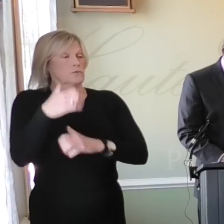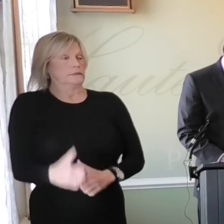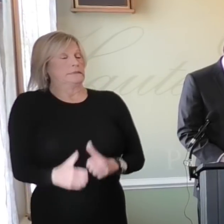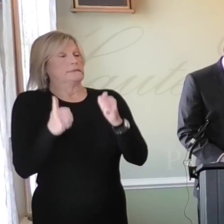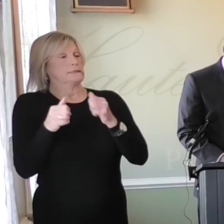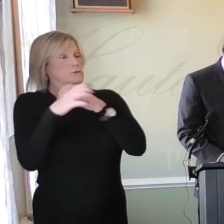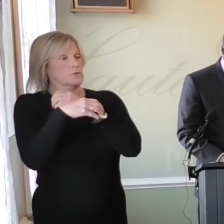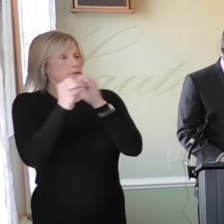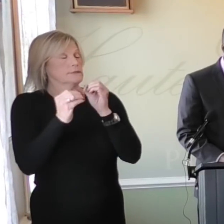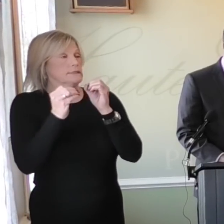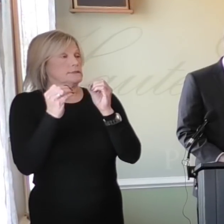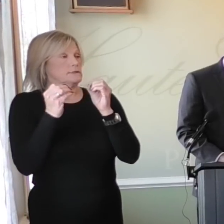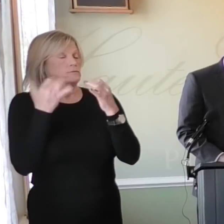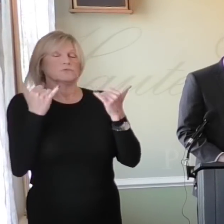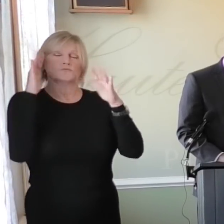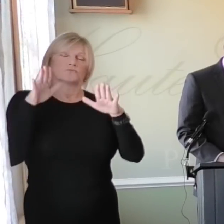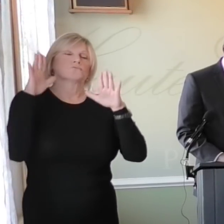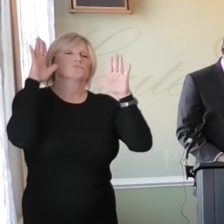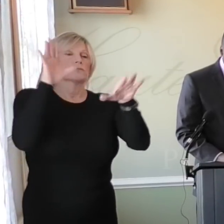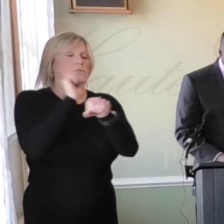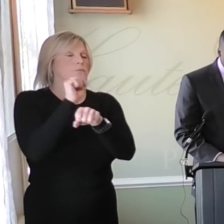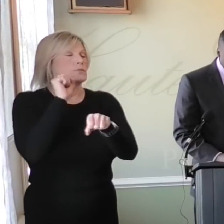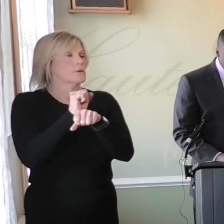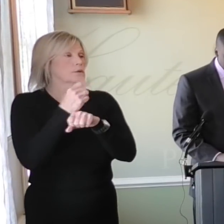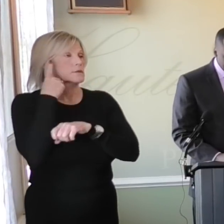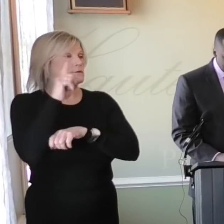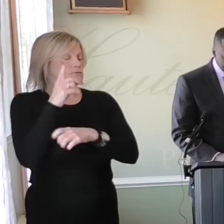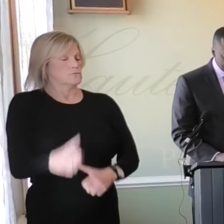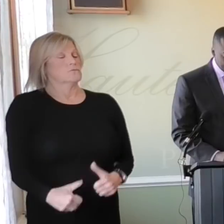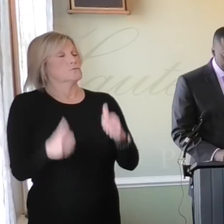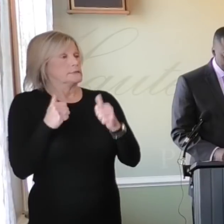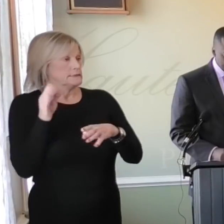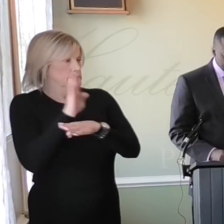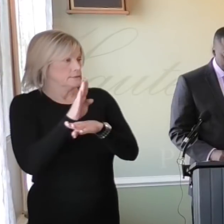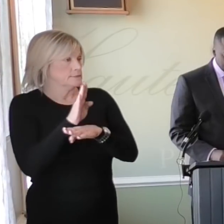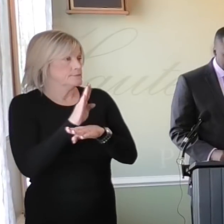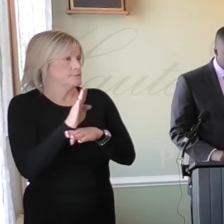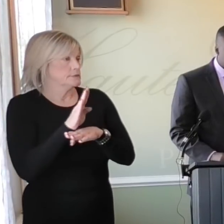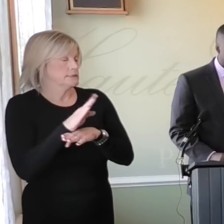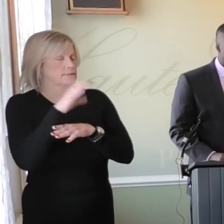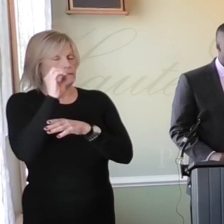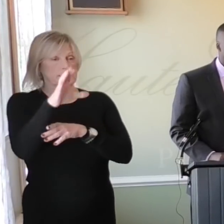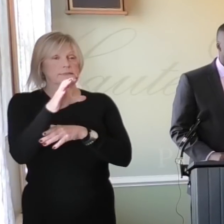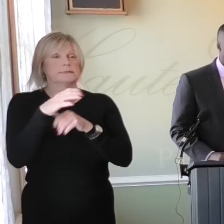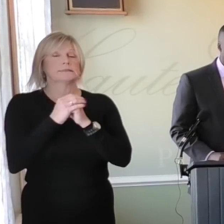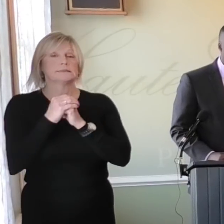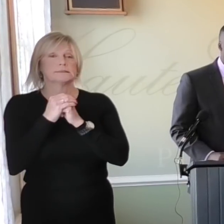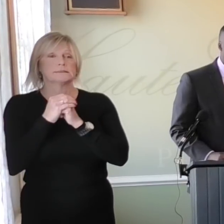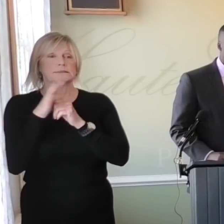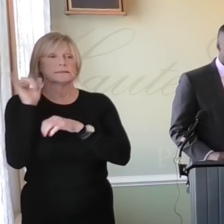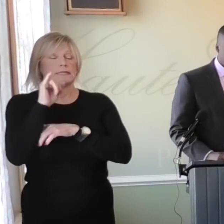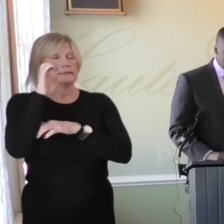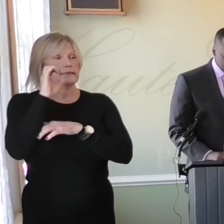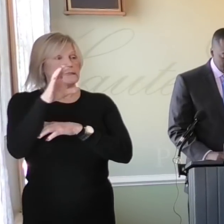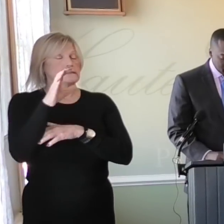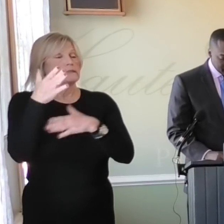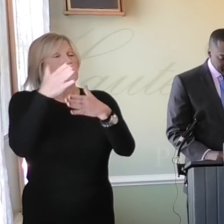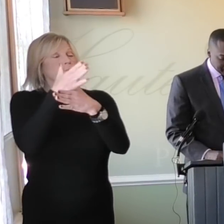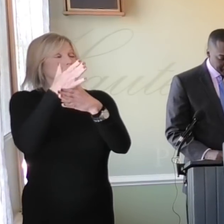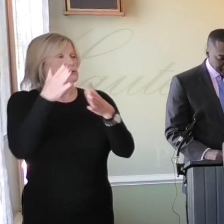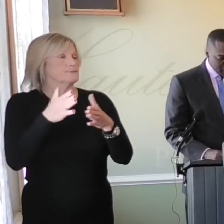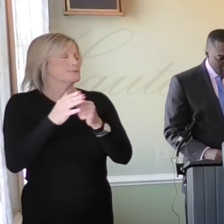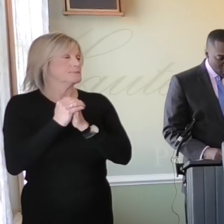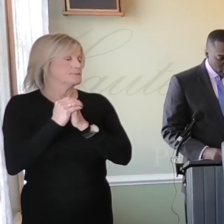organizations already doing great work for the residents and businesses of Ellicott City, like the Ellicott City